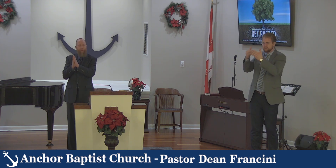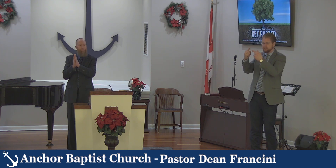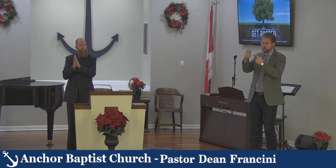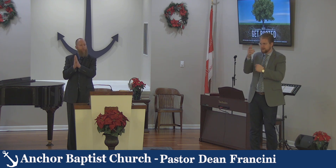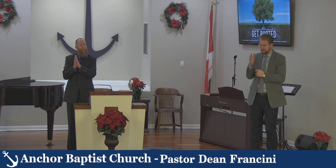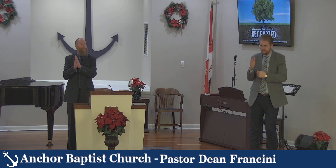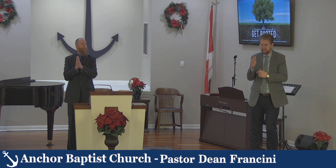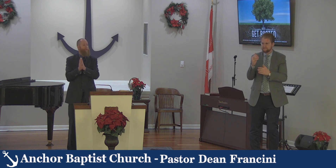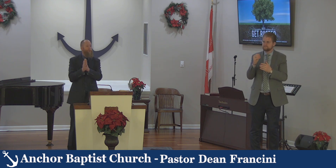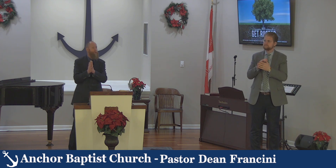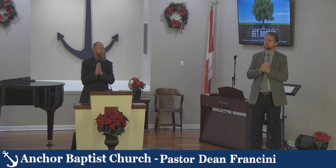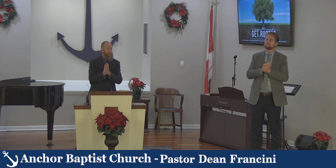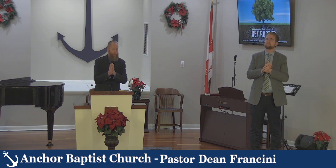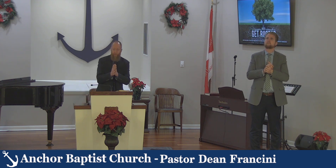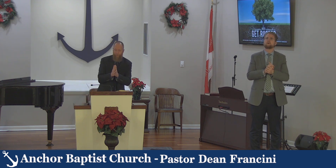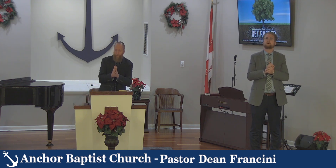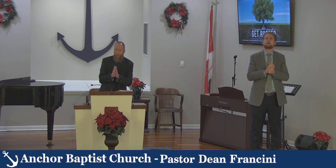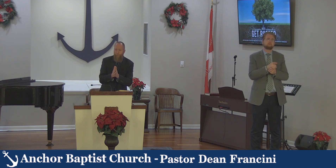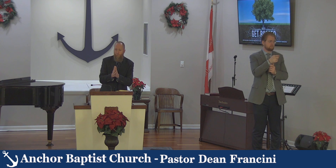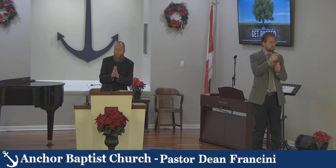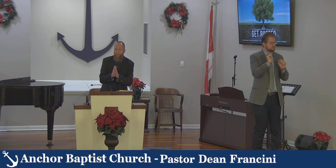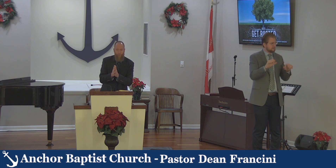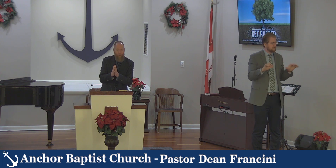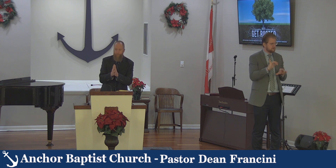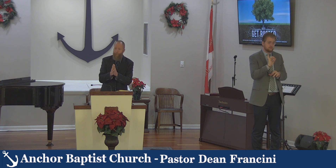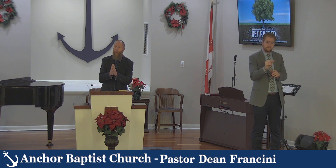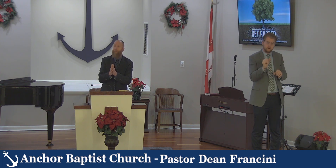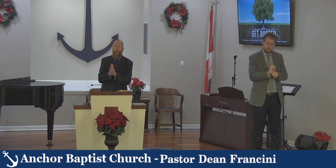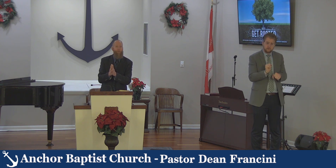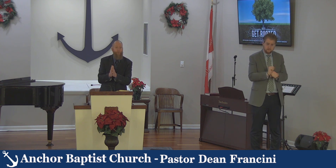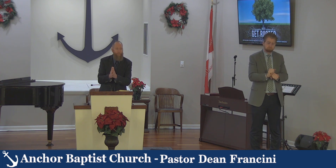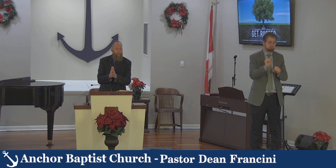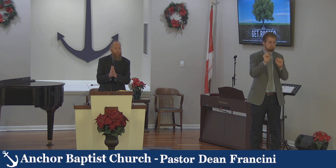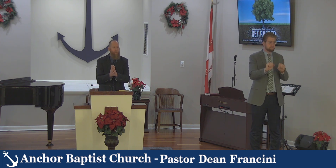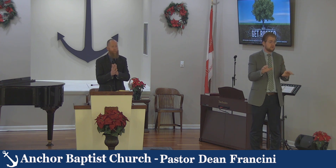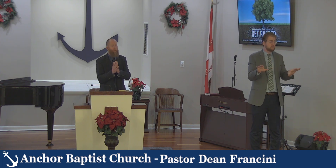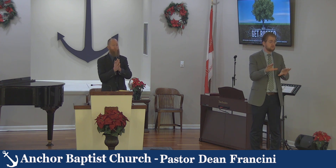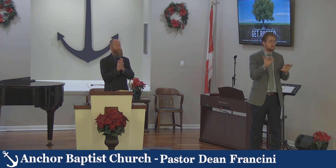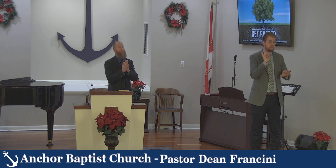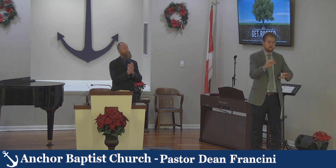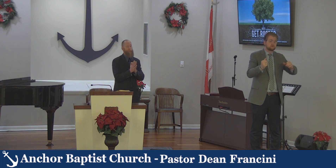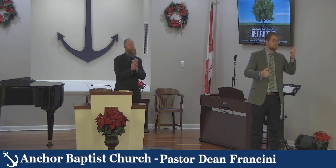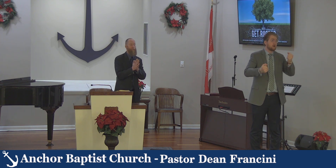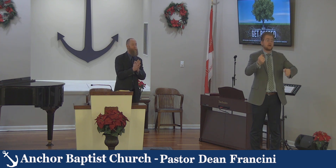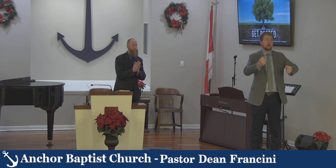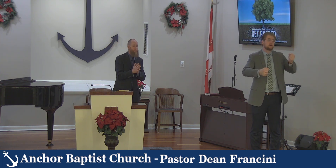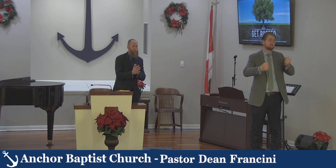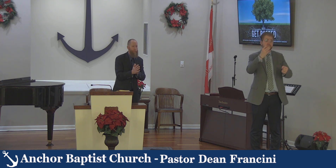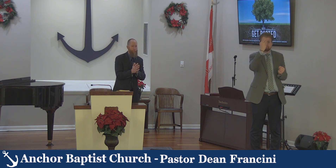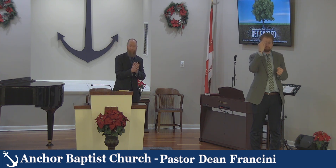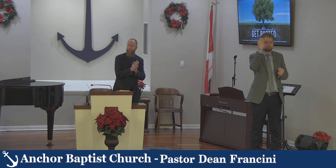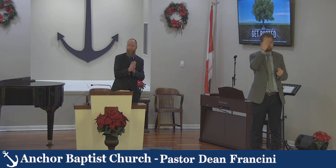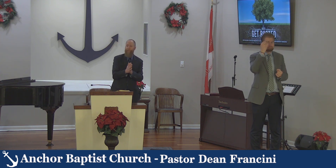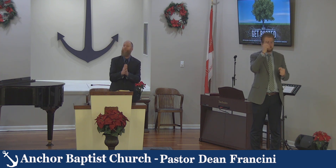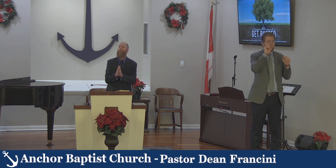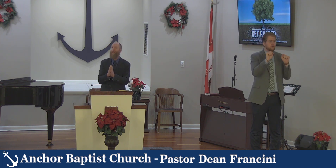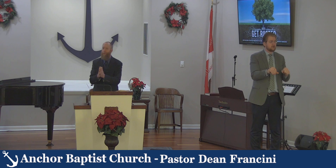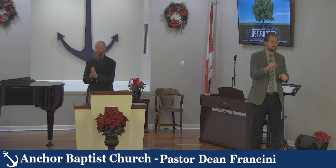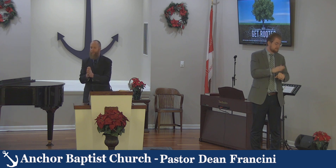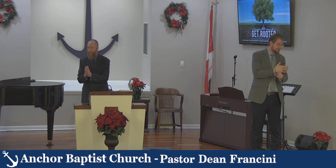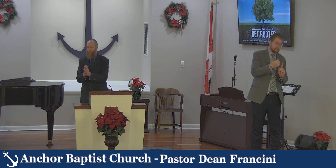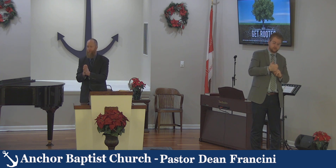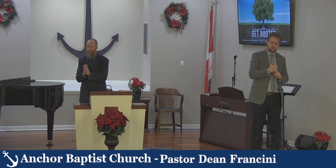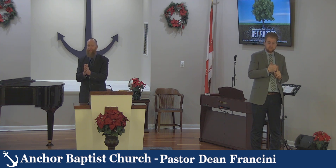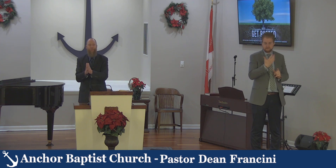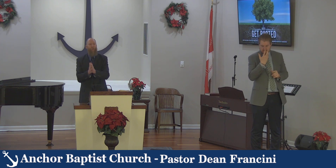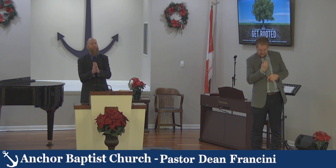Driving me closer. Now listen, you could do those things at work. You can do those things driving down the street. You can do those things to put yourself to sleep. You can do those things when you wake up in